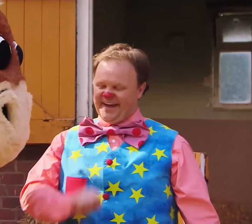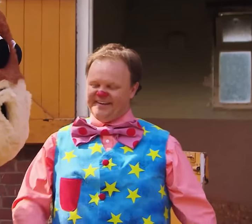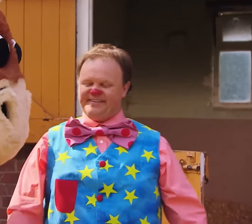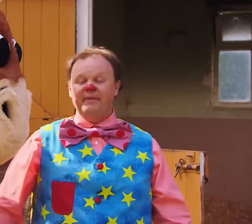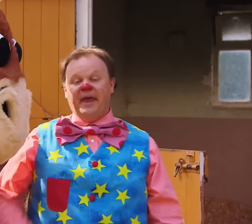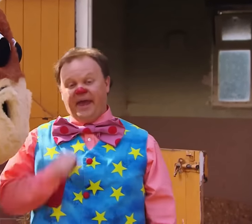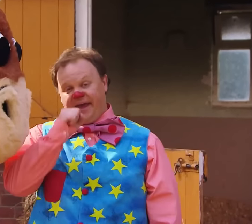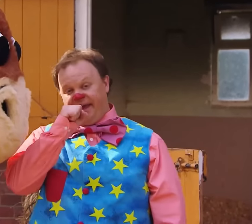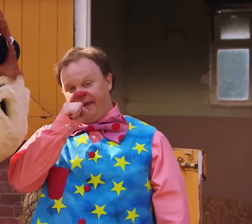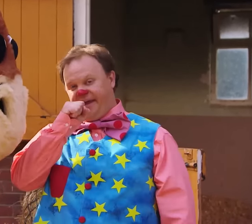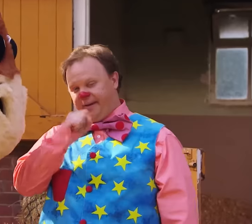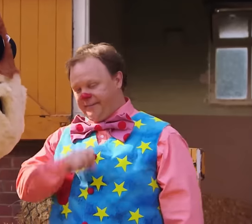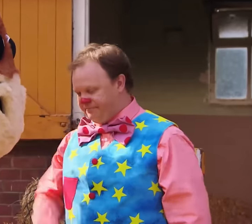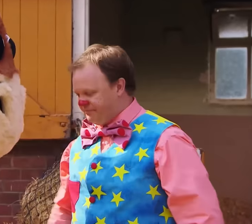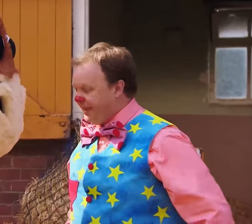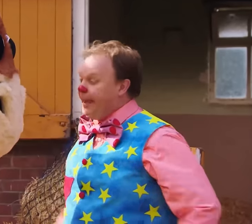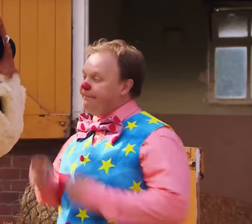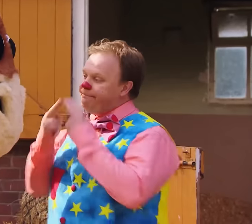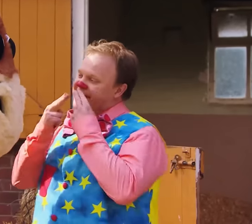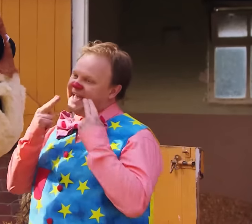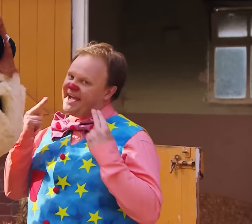Yes. Ahem.